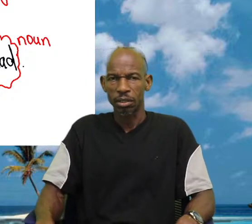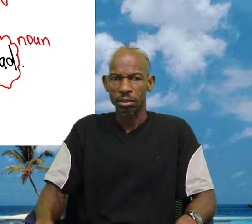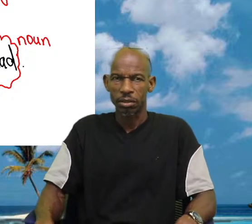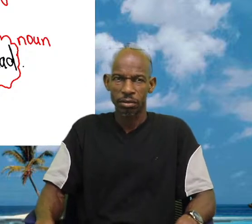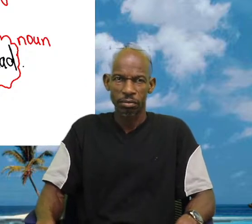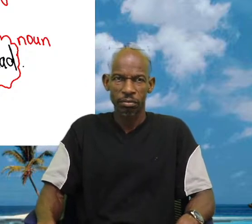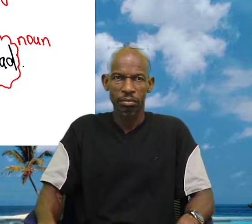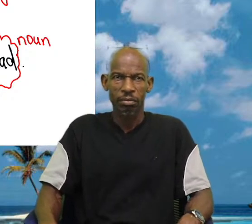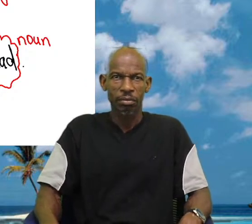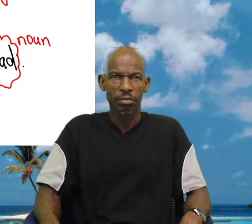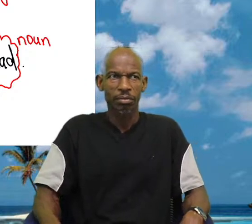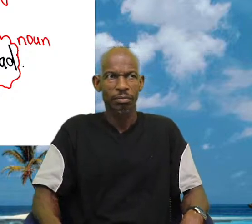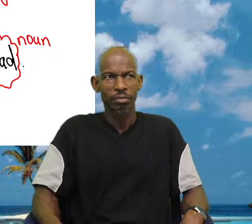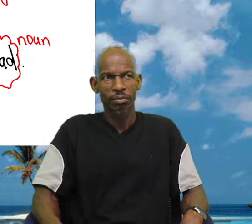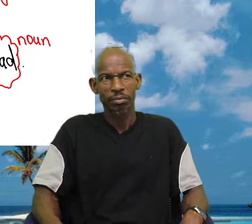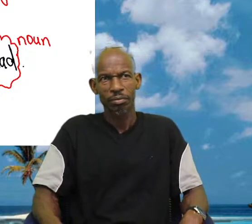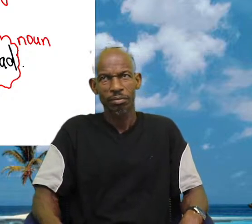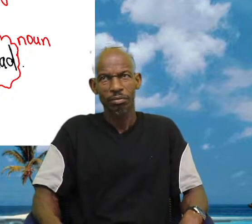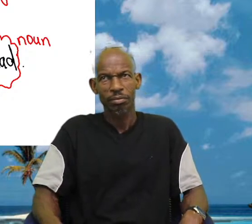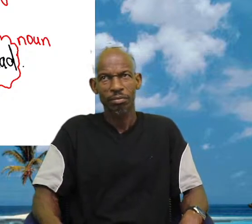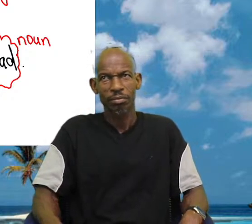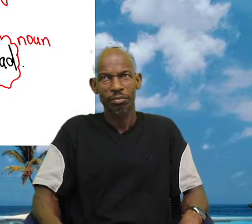way.